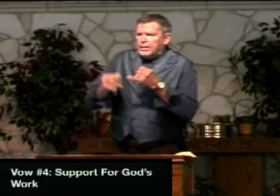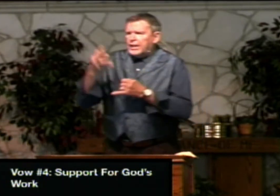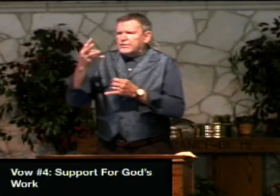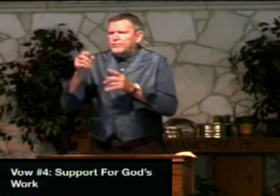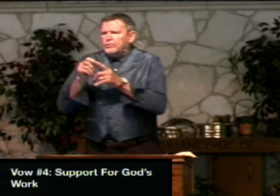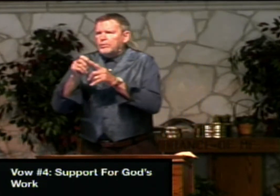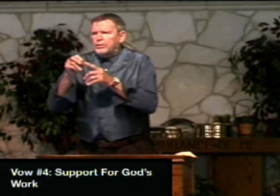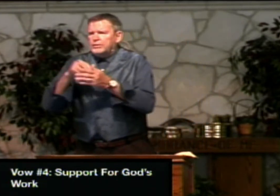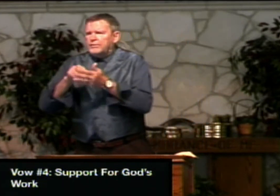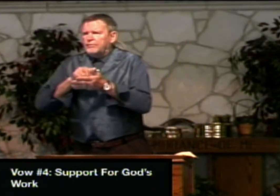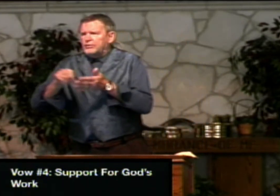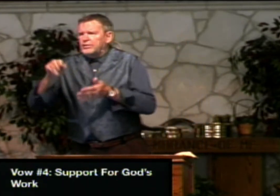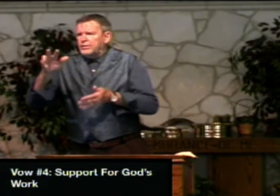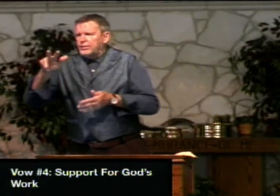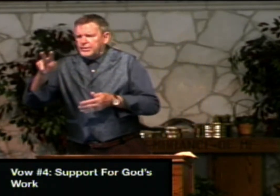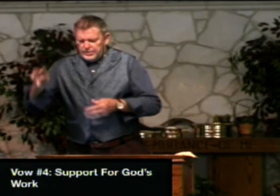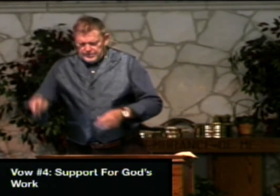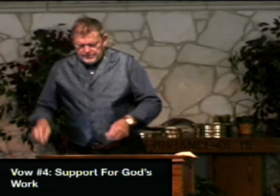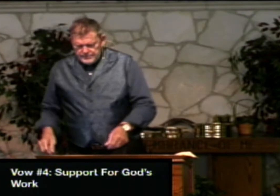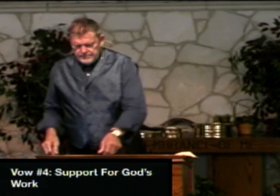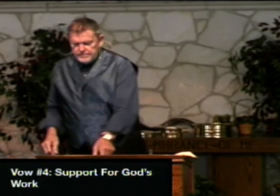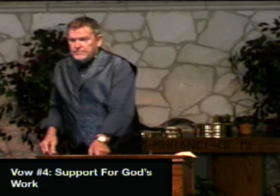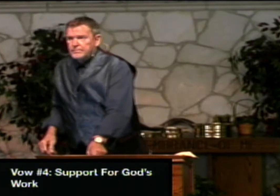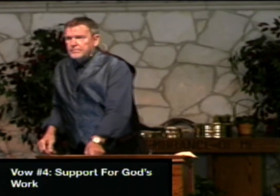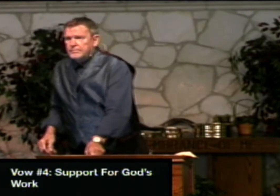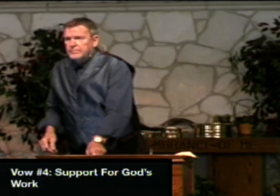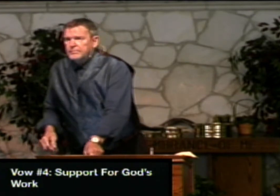What are the last four words in verse 32?